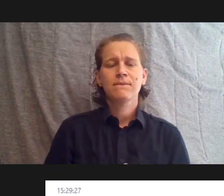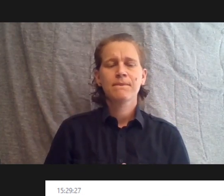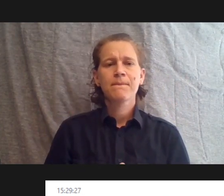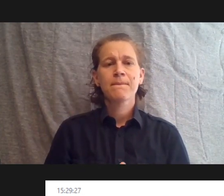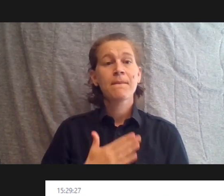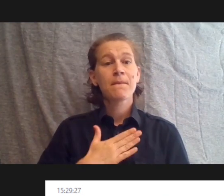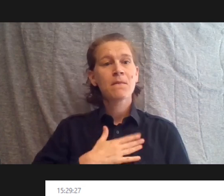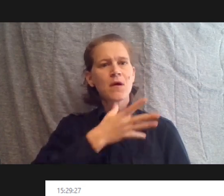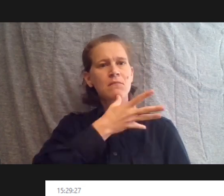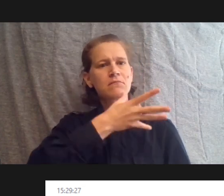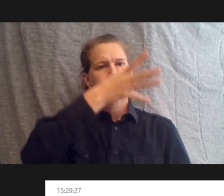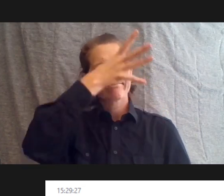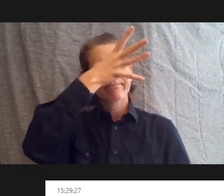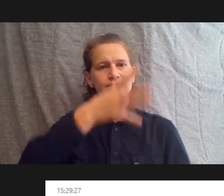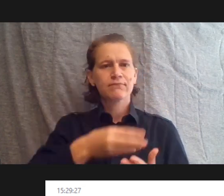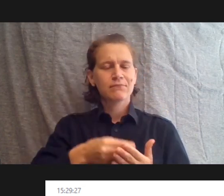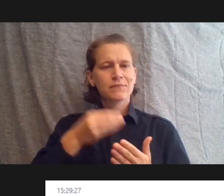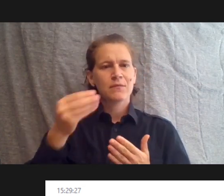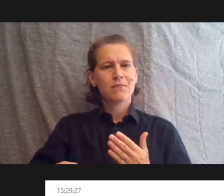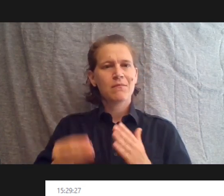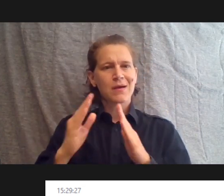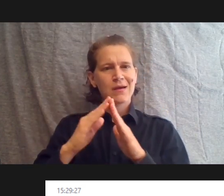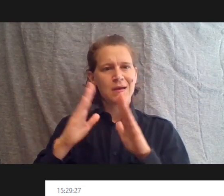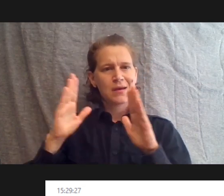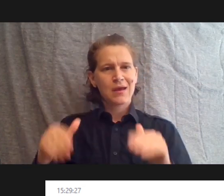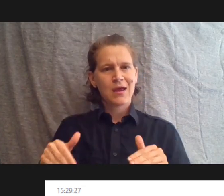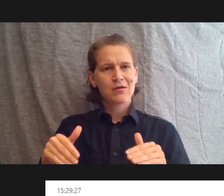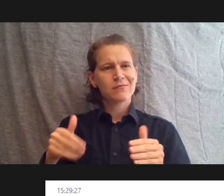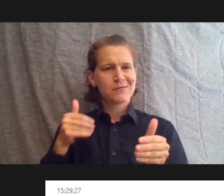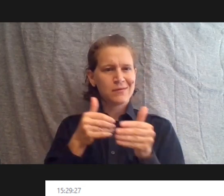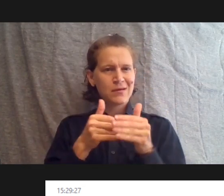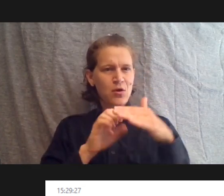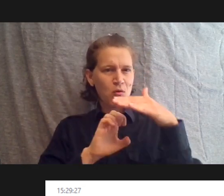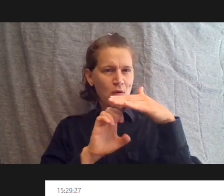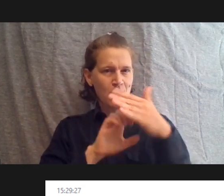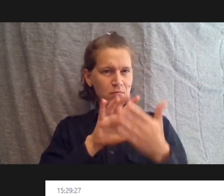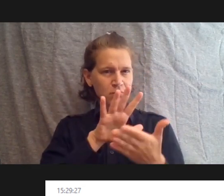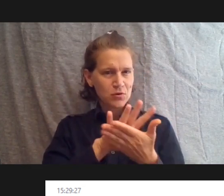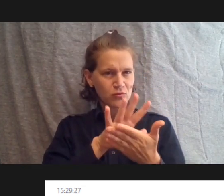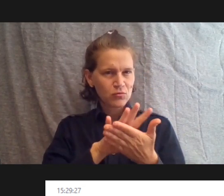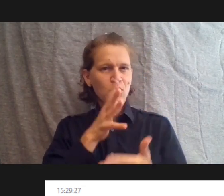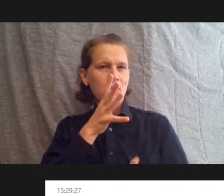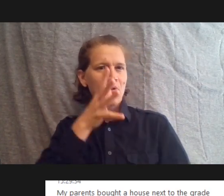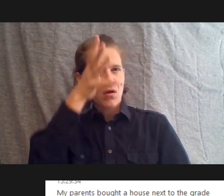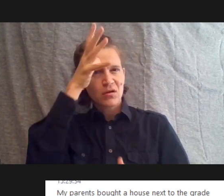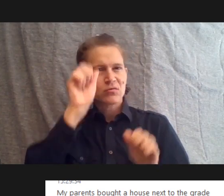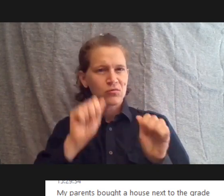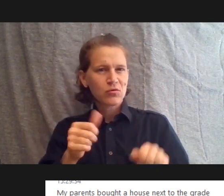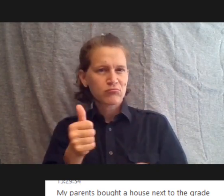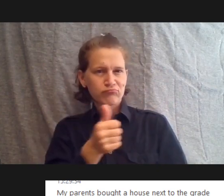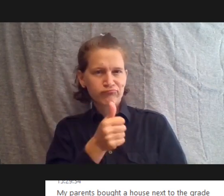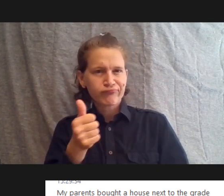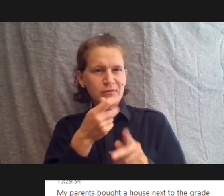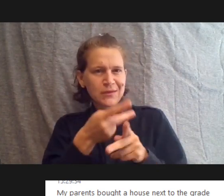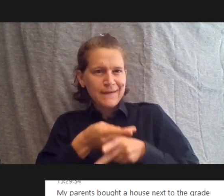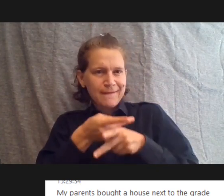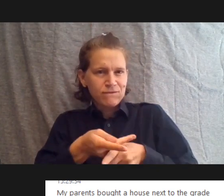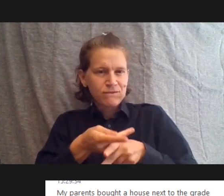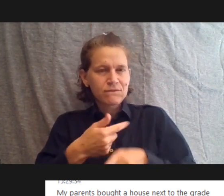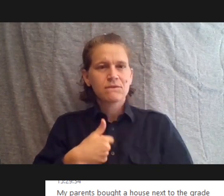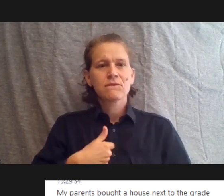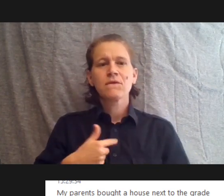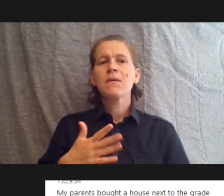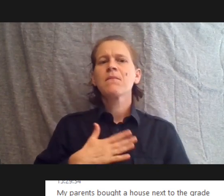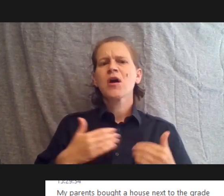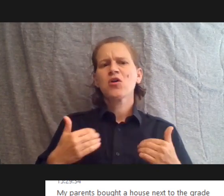My parents bought a house next to the grade school so they could take care of me. My young years were